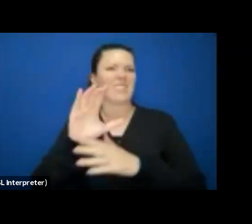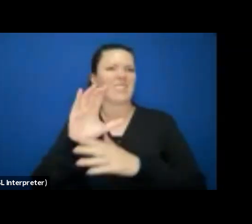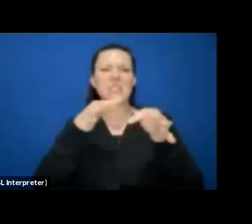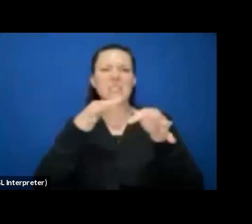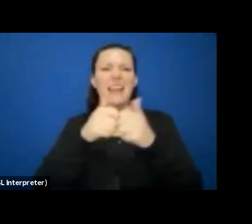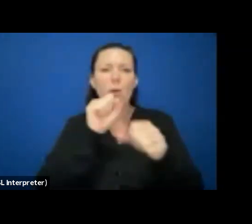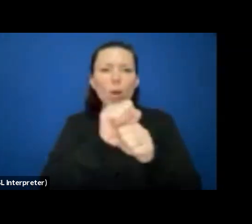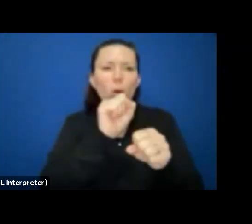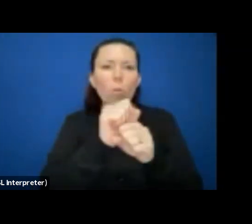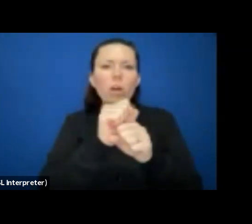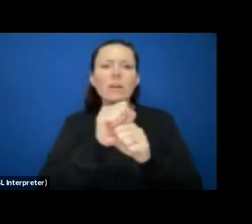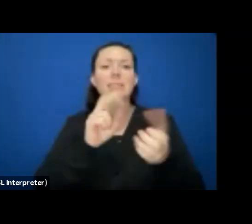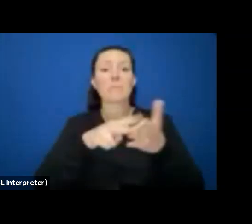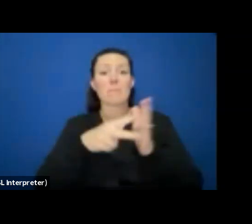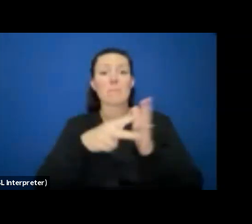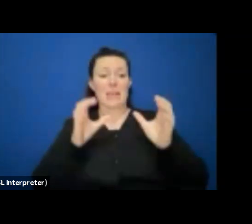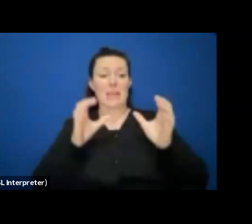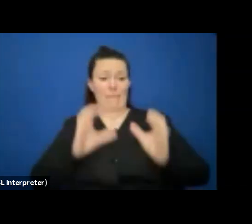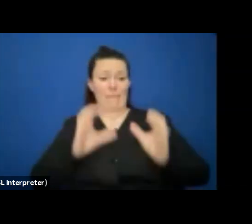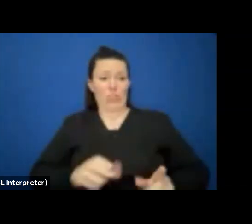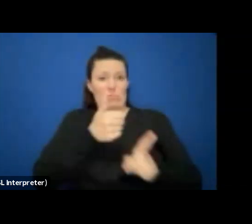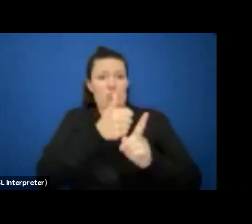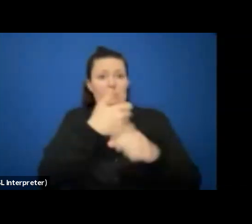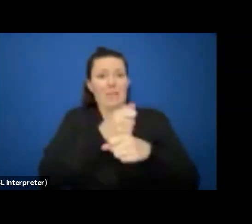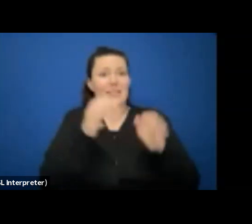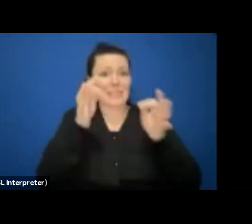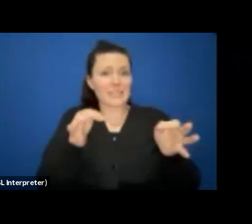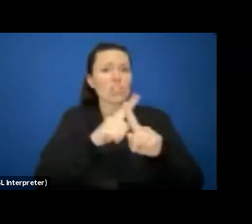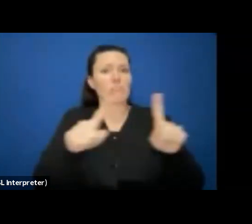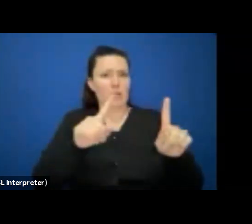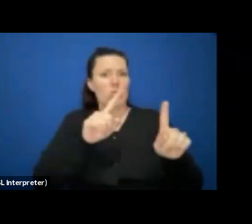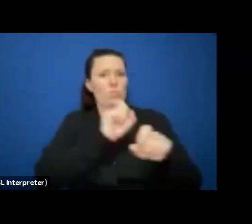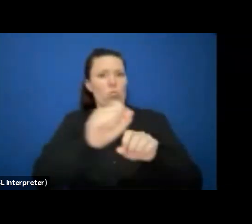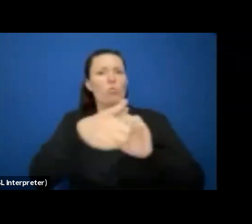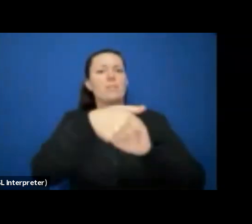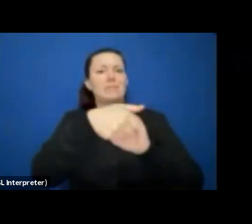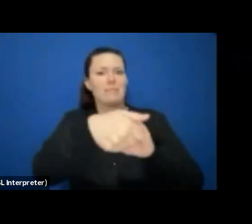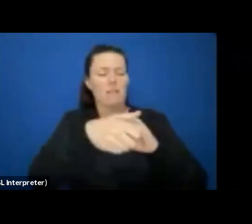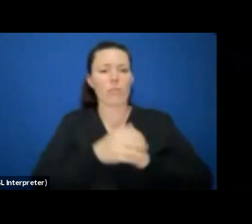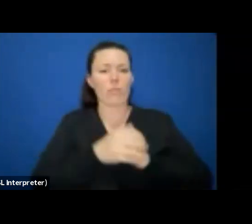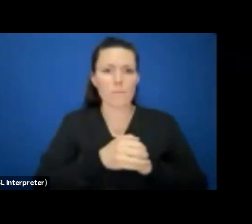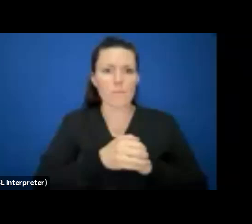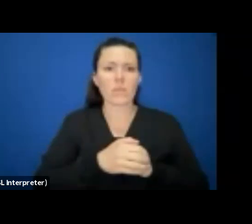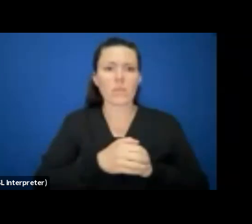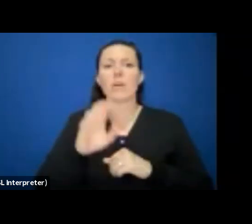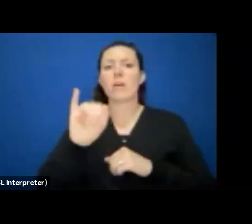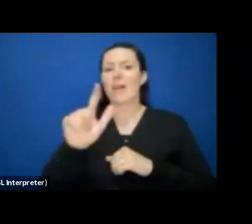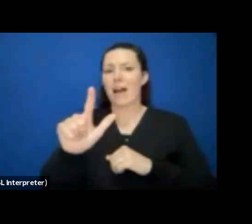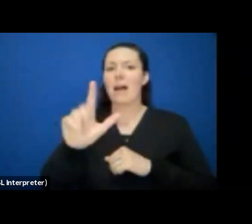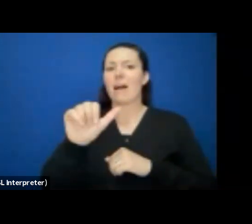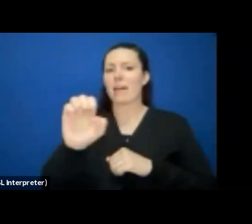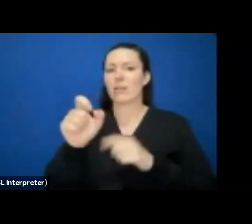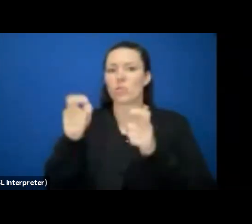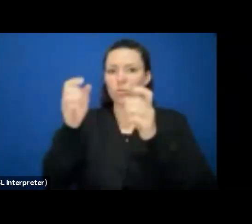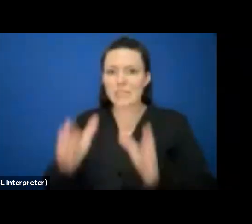we work that the consumer is the lead on the services that they're getting. Not the IL case manager, not the